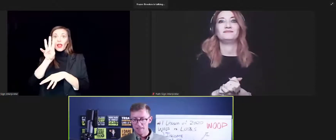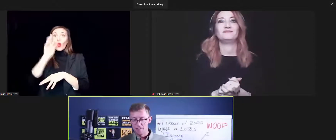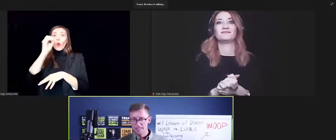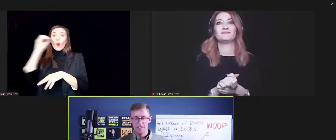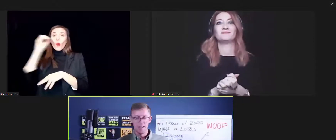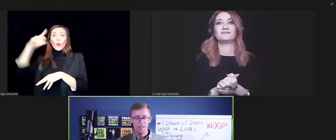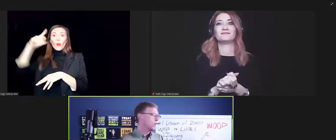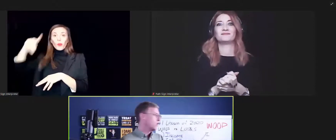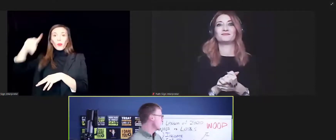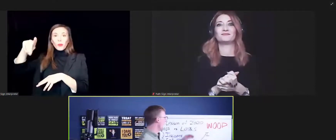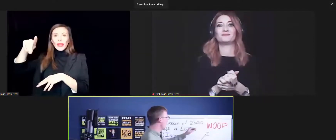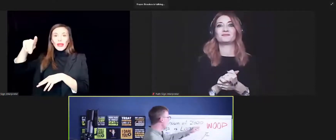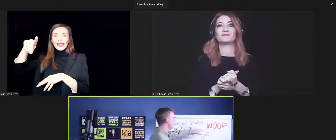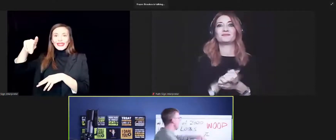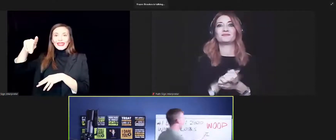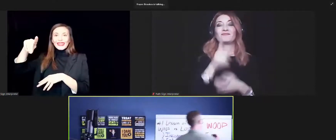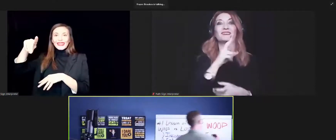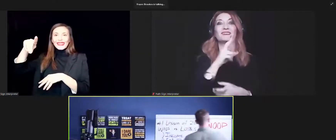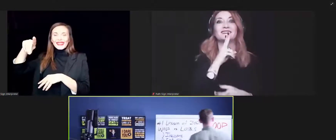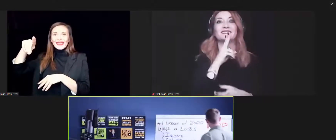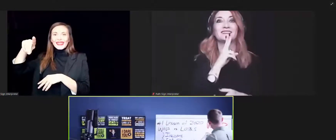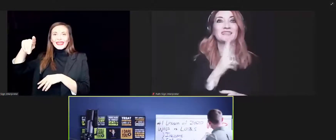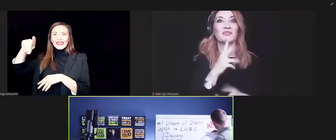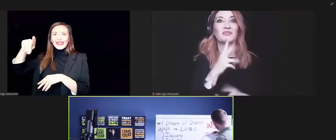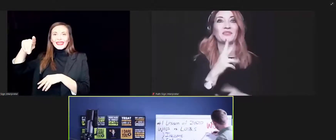down. The W